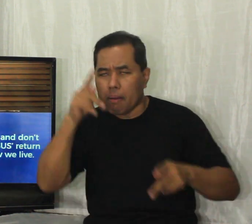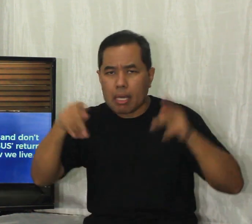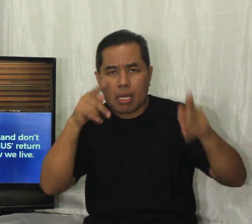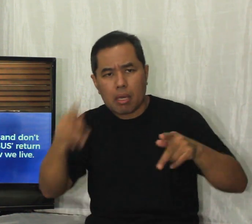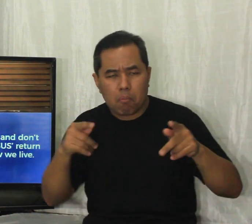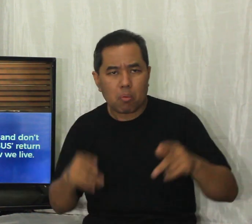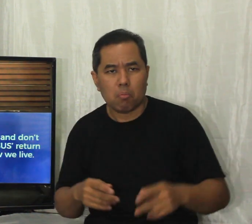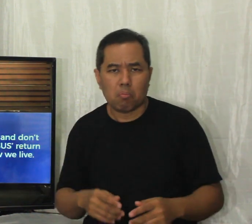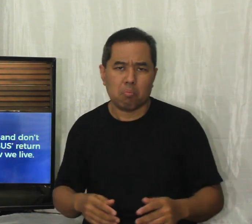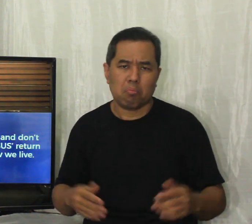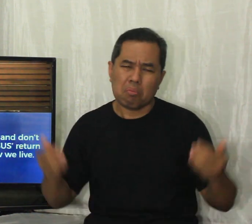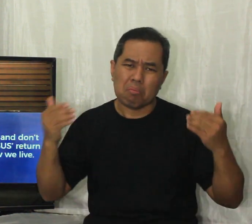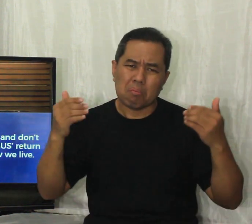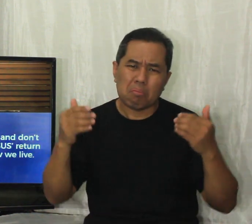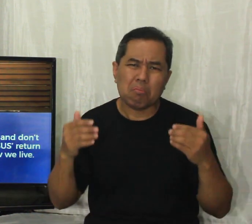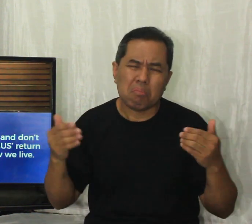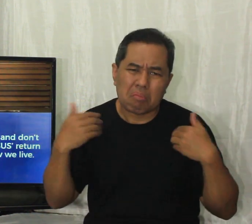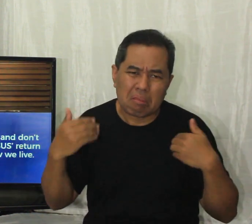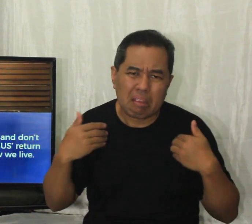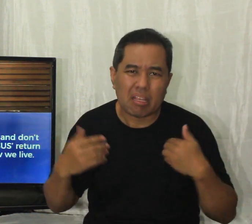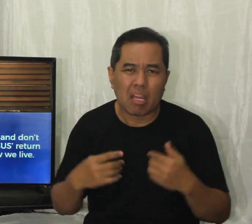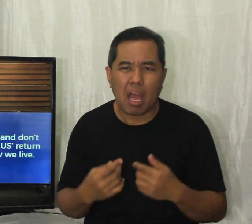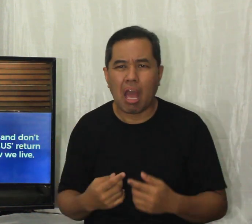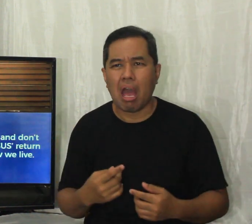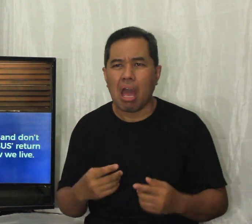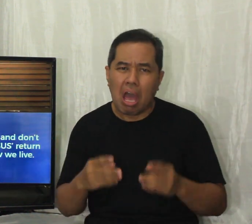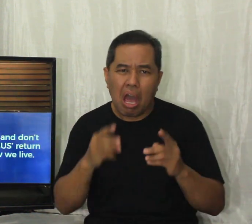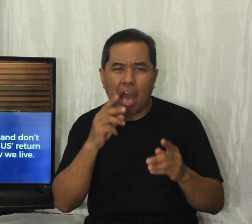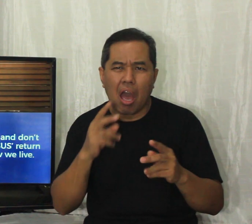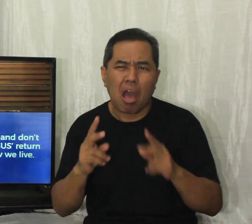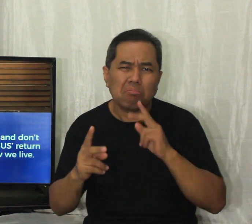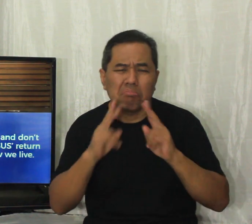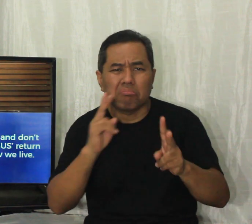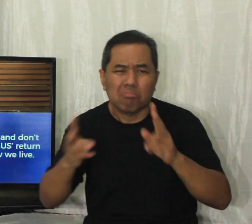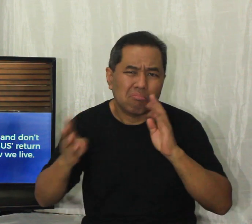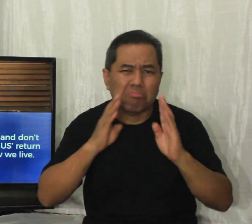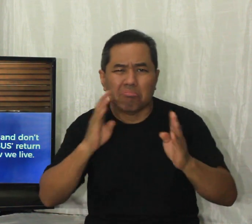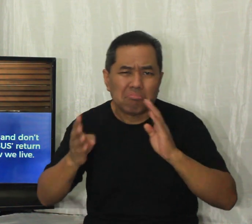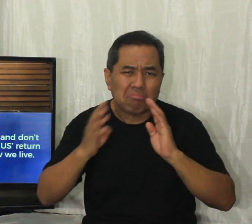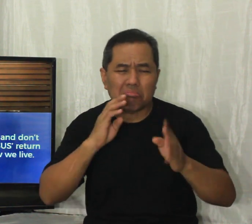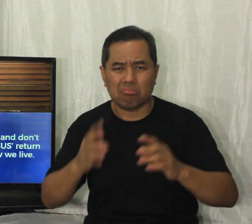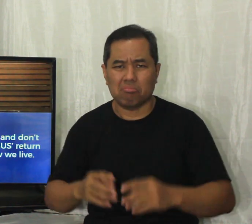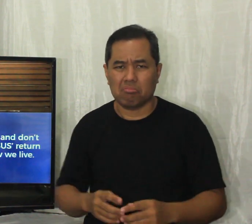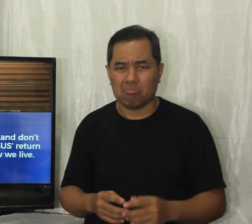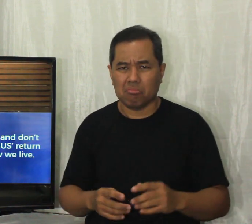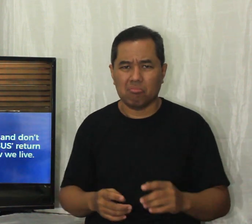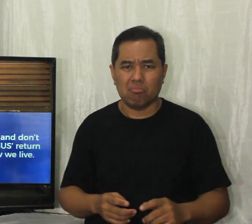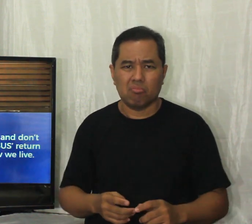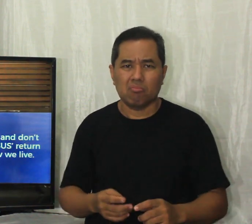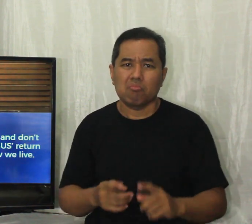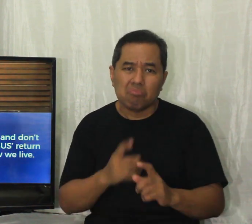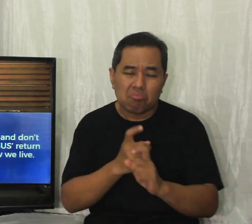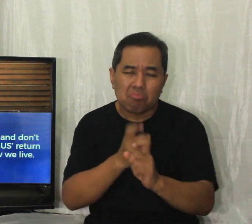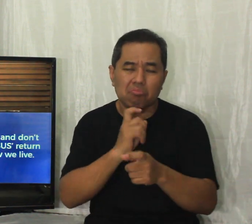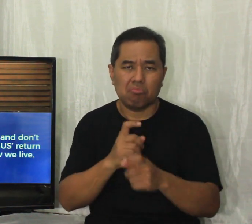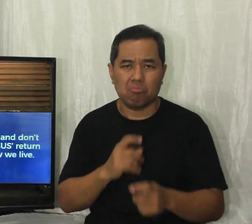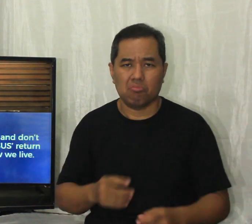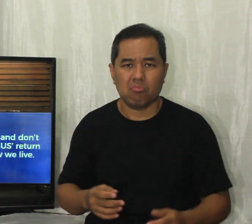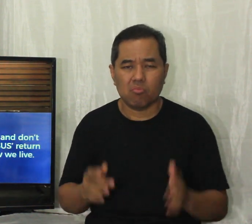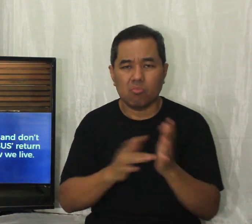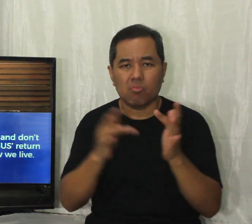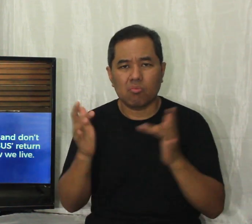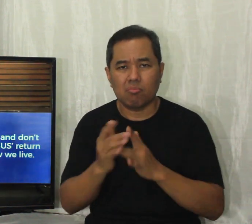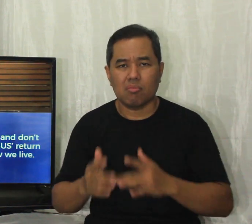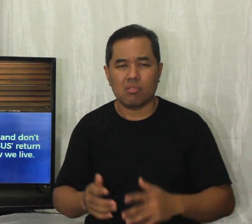Jesus when he was on earth. And some of them wrote down the things that they heard Jesus teach and talk